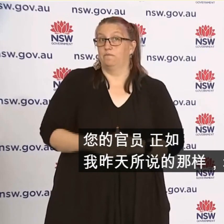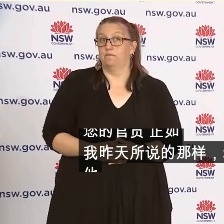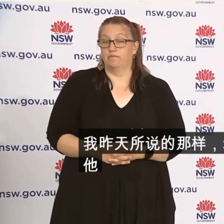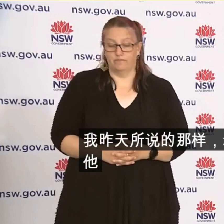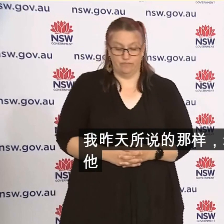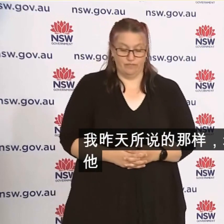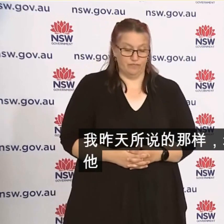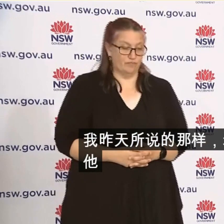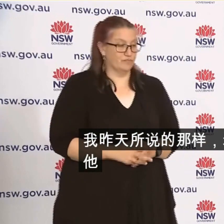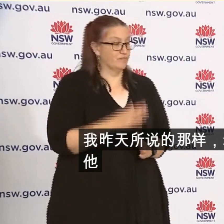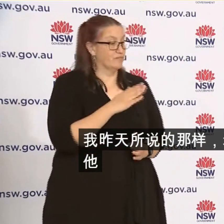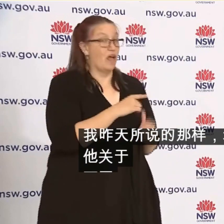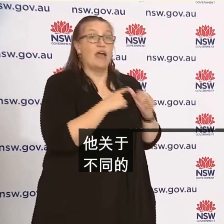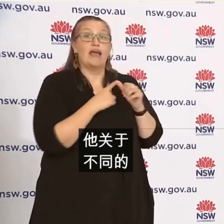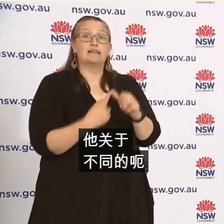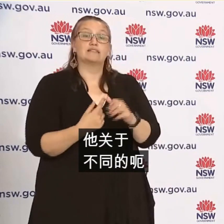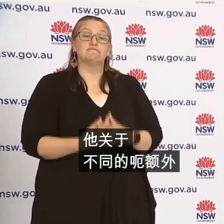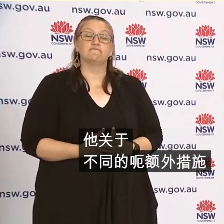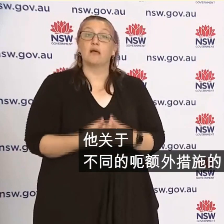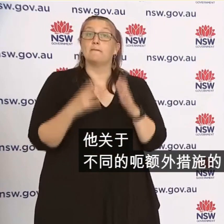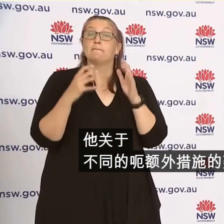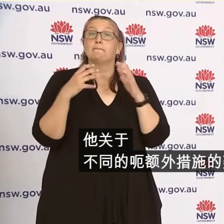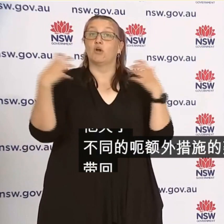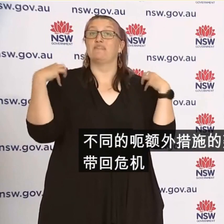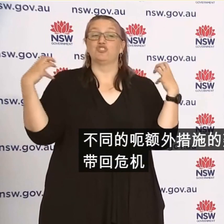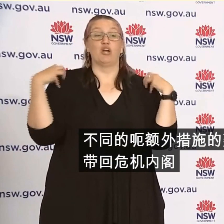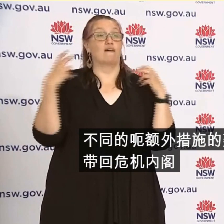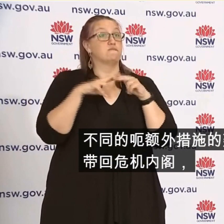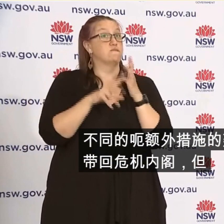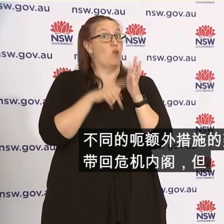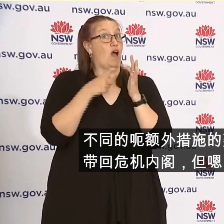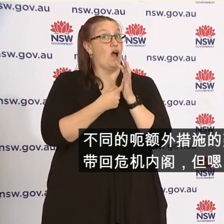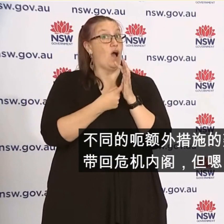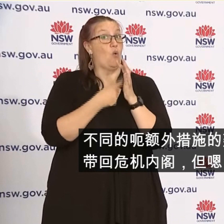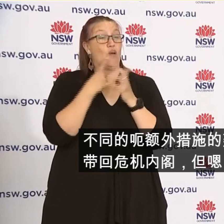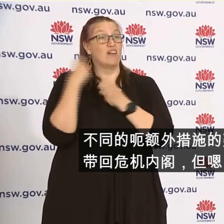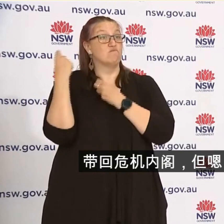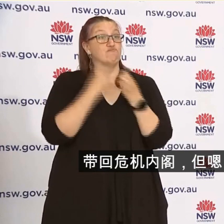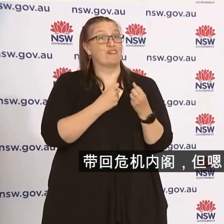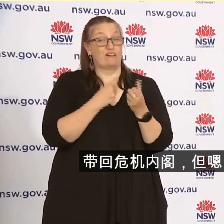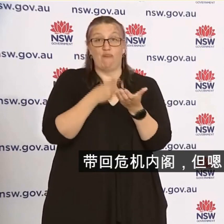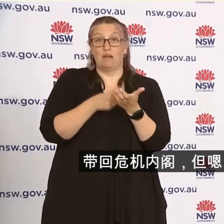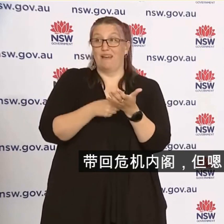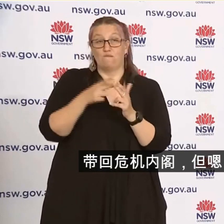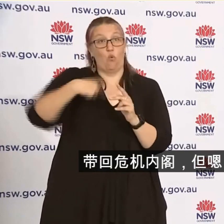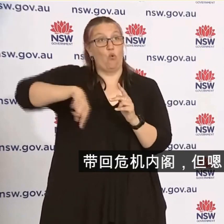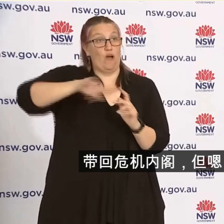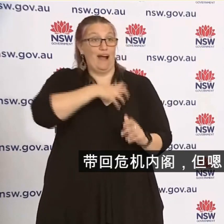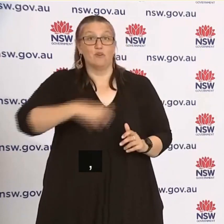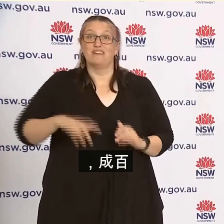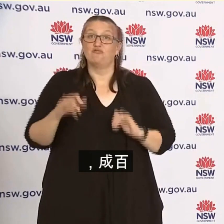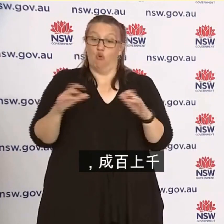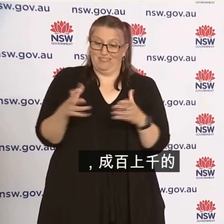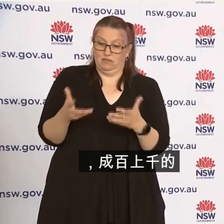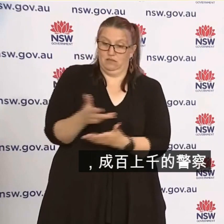the Commissioner will bring back his recommendations about additional measures this afternoon to Crisis Cabinet. But police are out there day in and